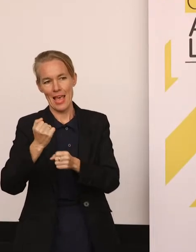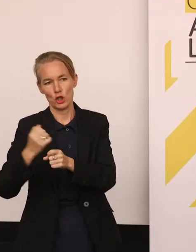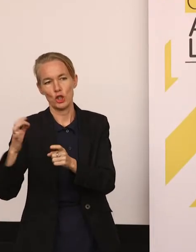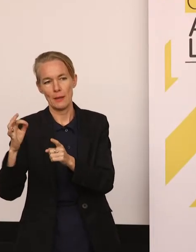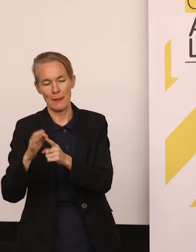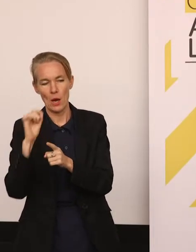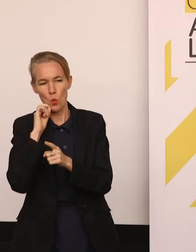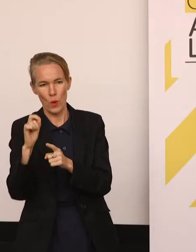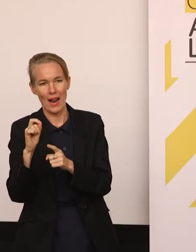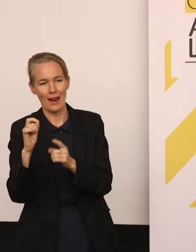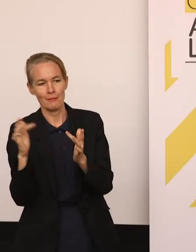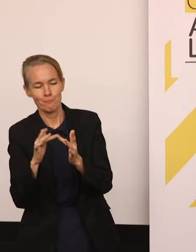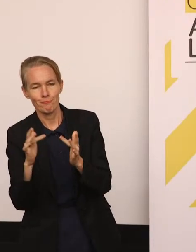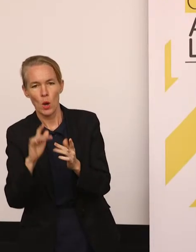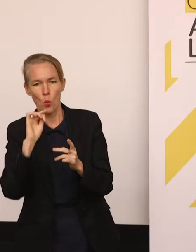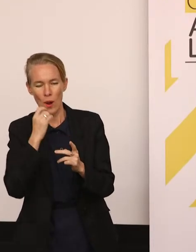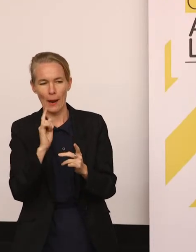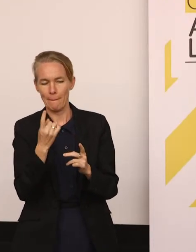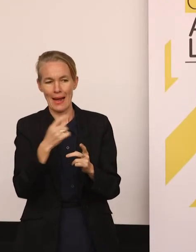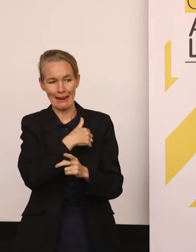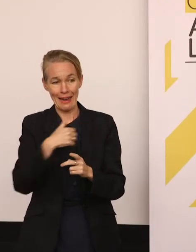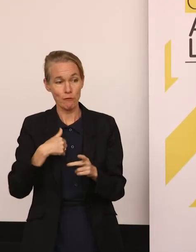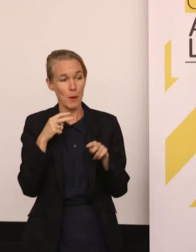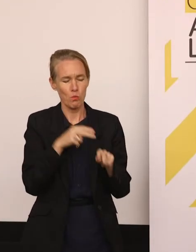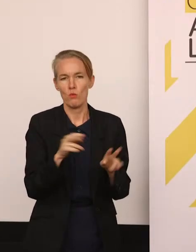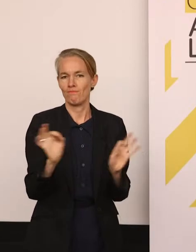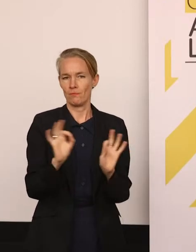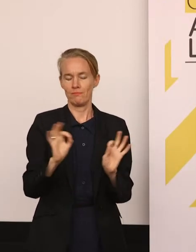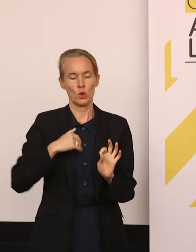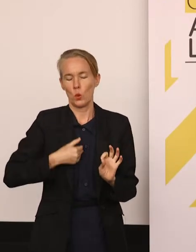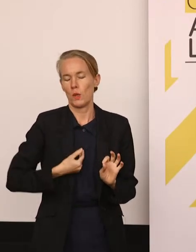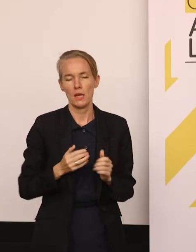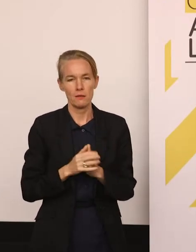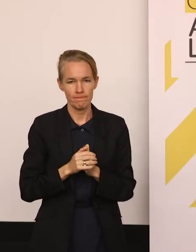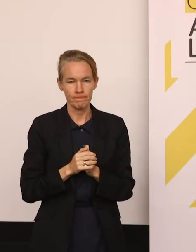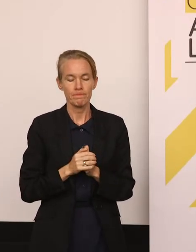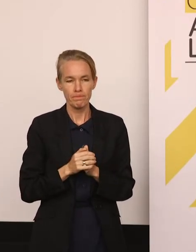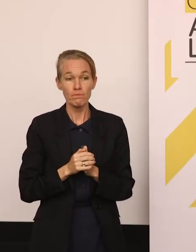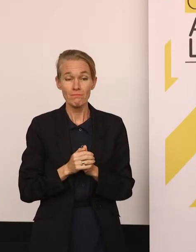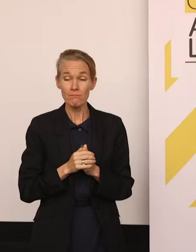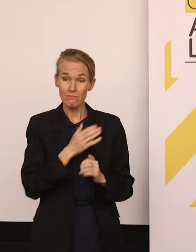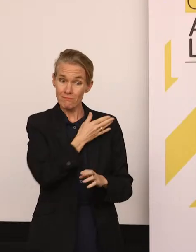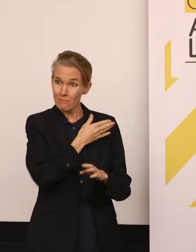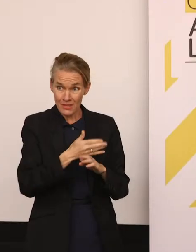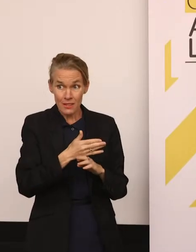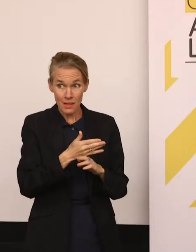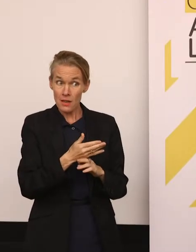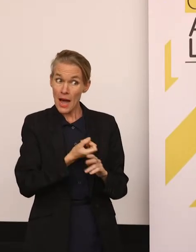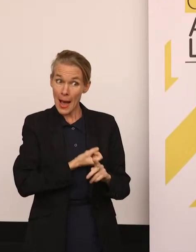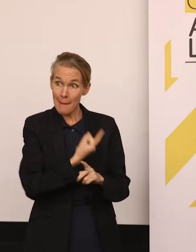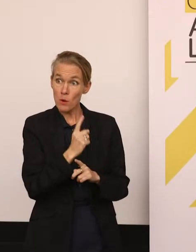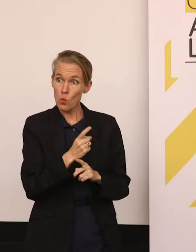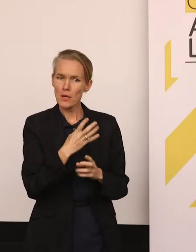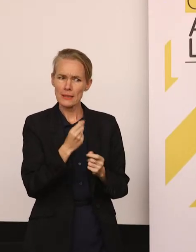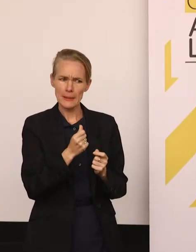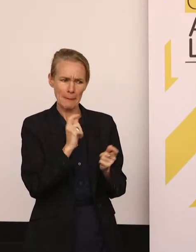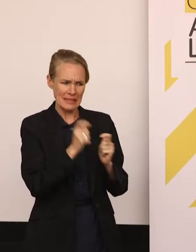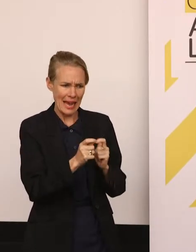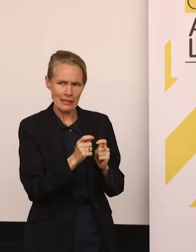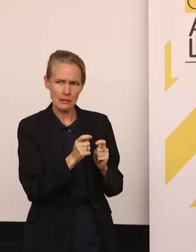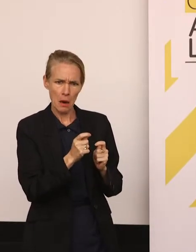have, but there's no further monitoring required. So this does happen. We have had false positive tests before over the last few